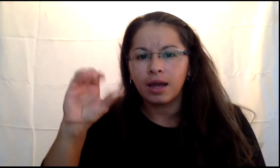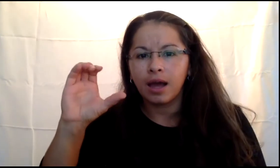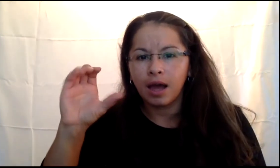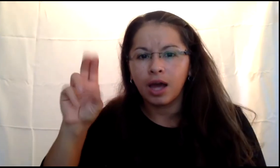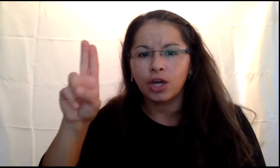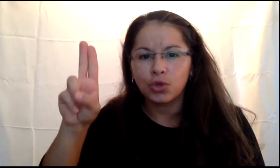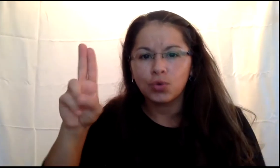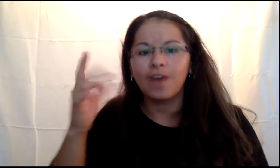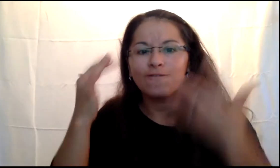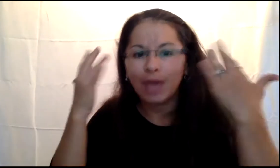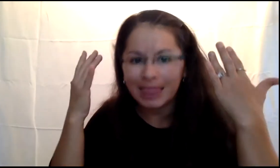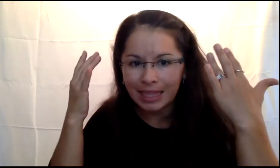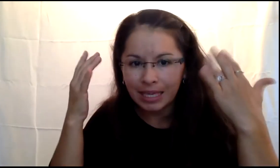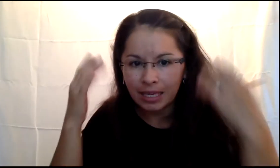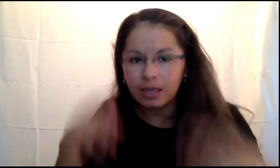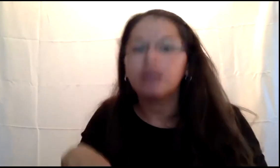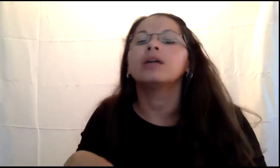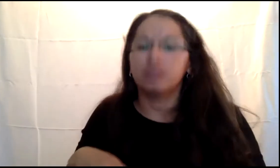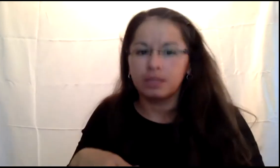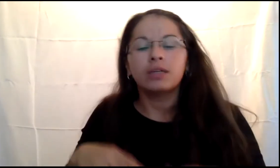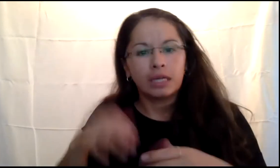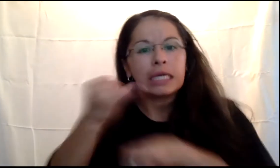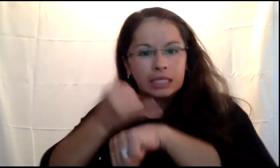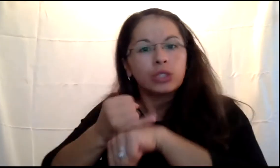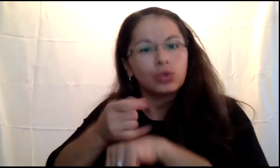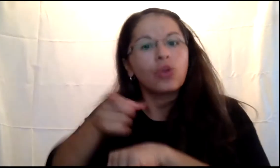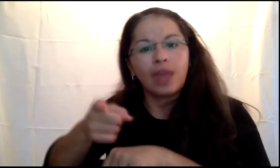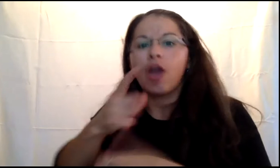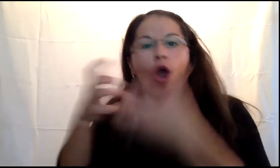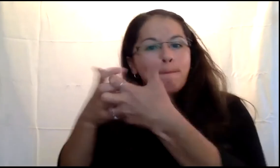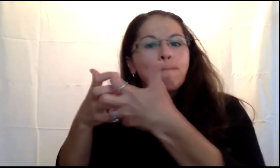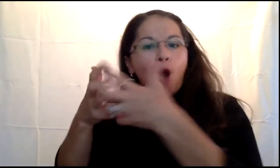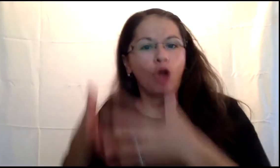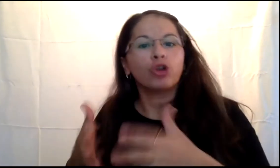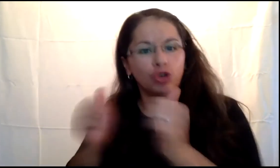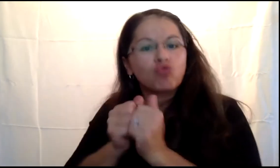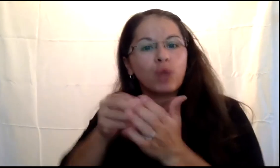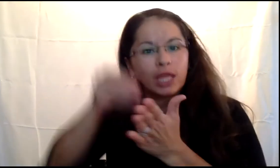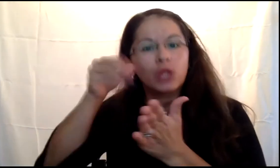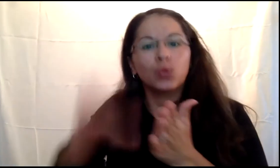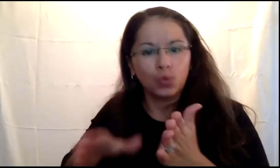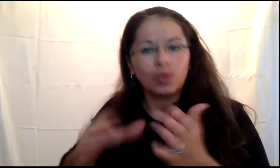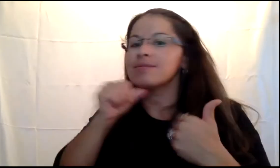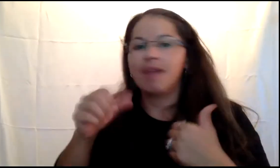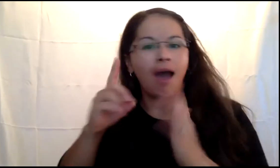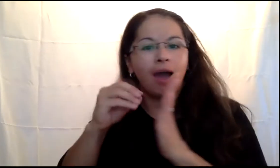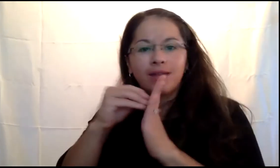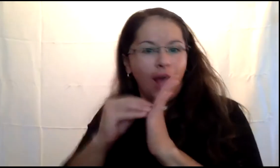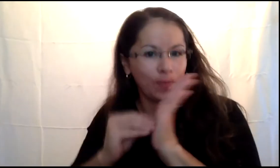institutions. They are partners with the dream.us, which provides scholarship money,